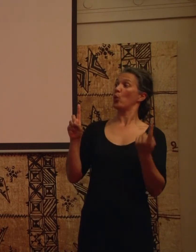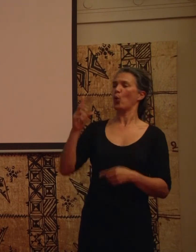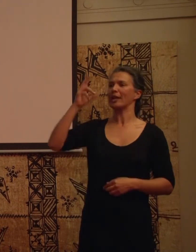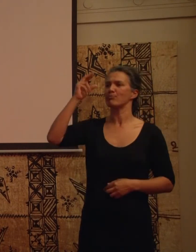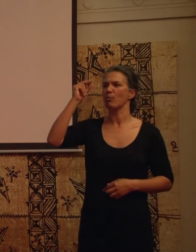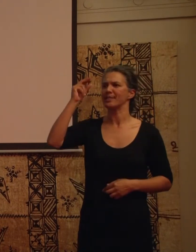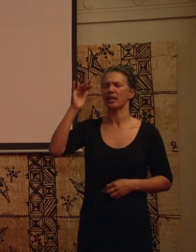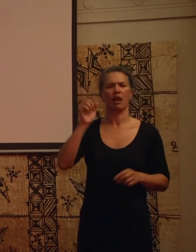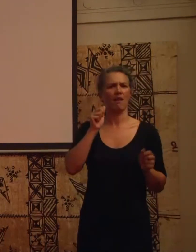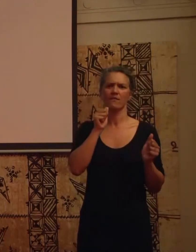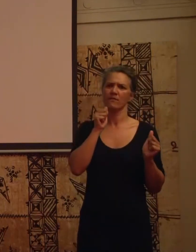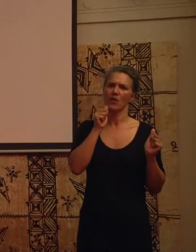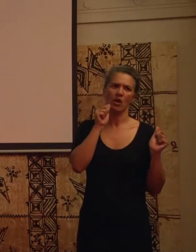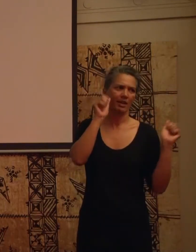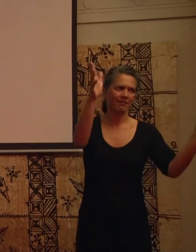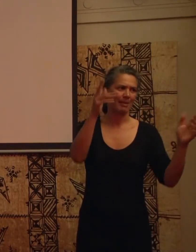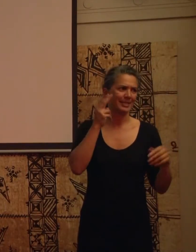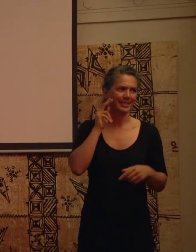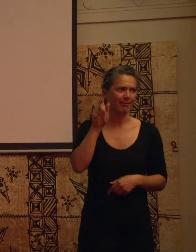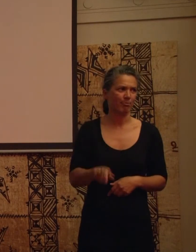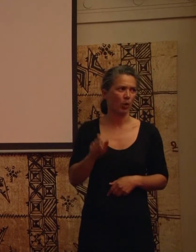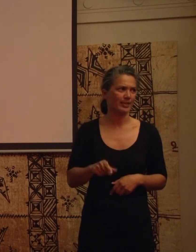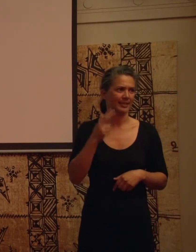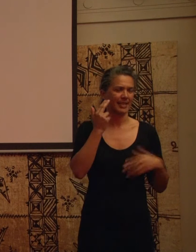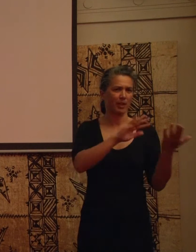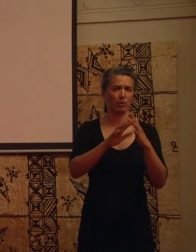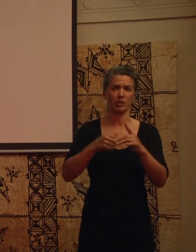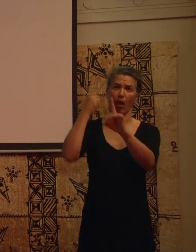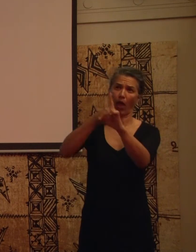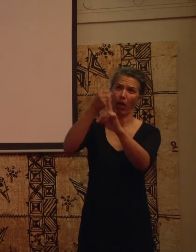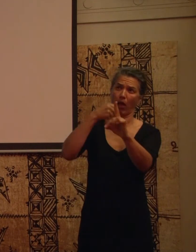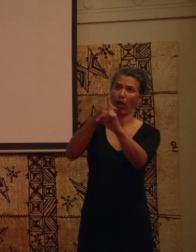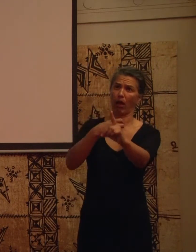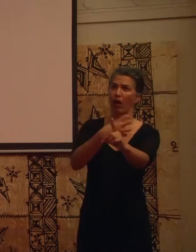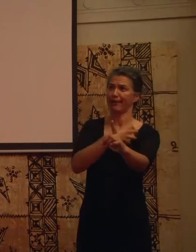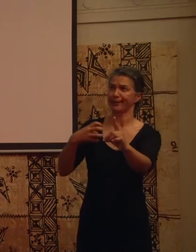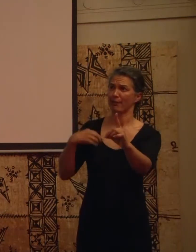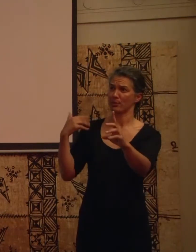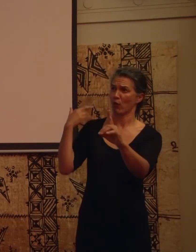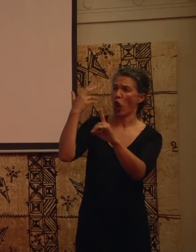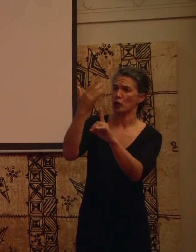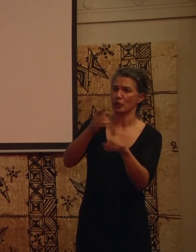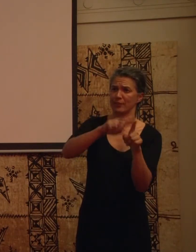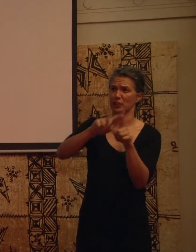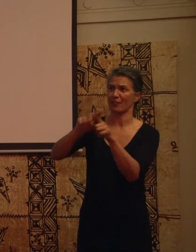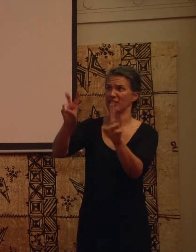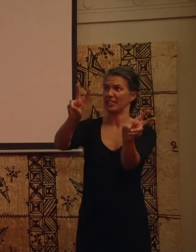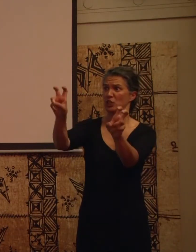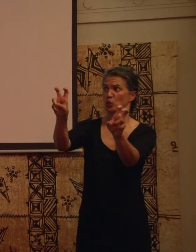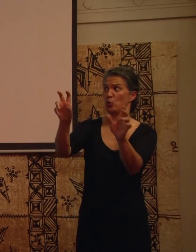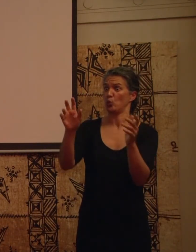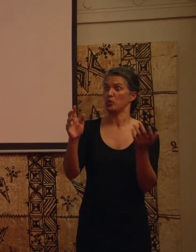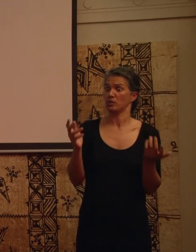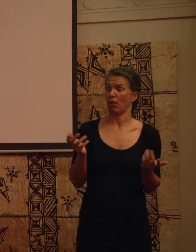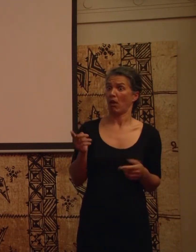deaf world for many years. He's an advocate for the deaf community and has lobbied the government for various issues. He was an integral part of the group